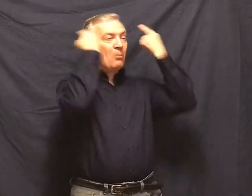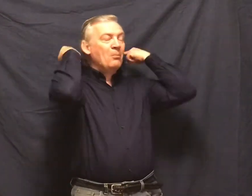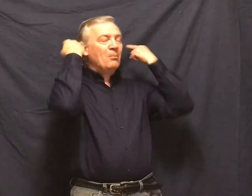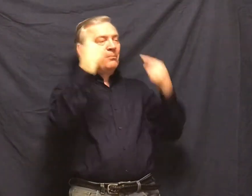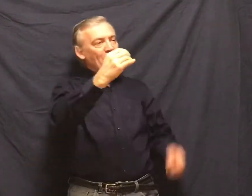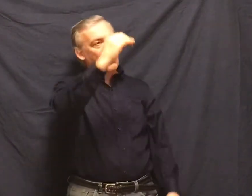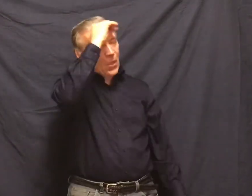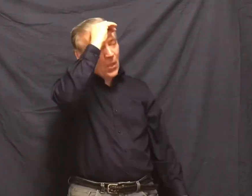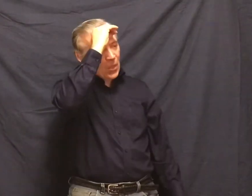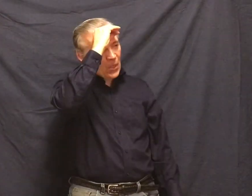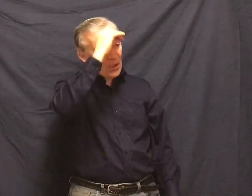He leaned forward excitedly.